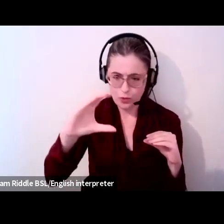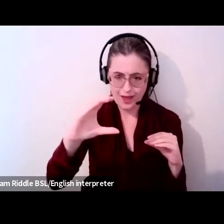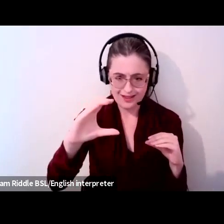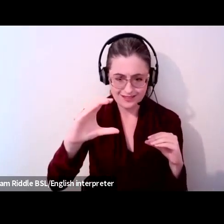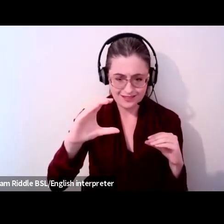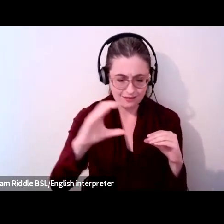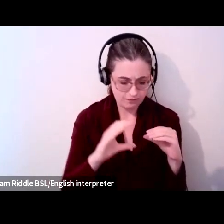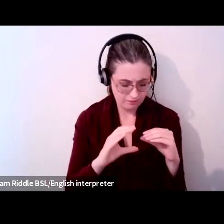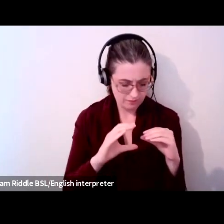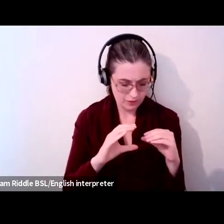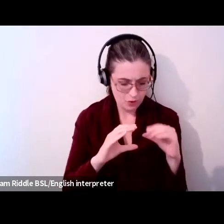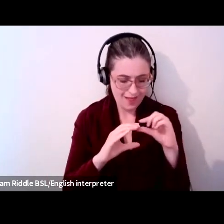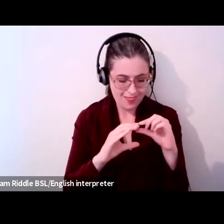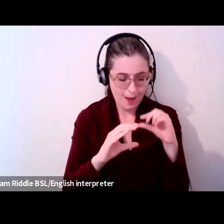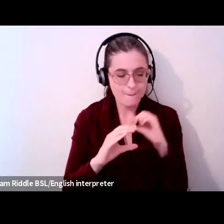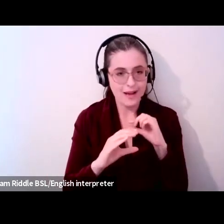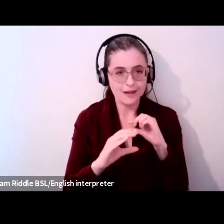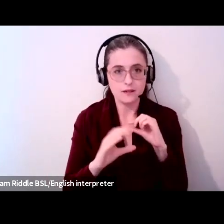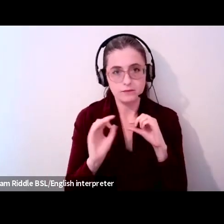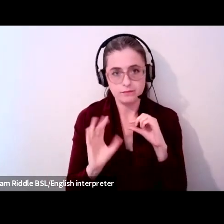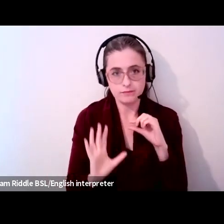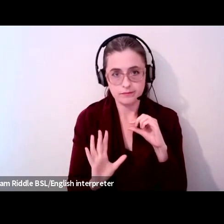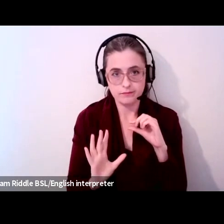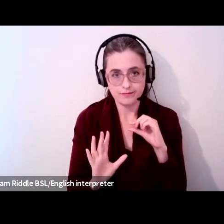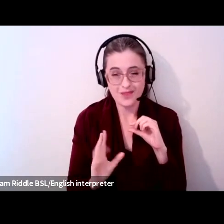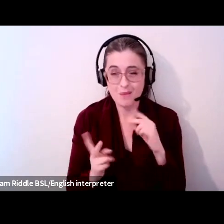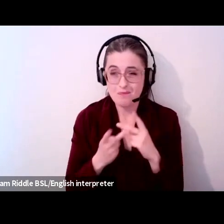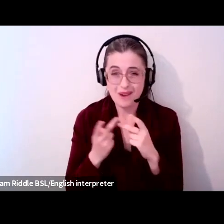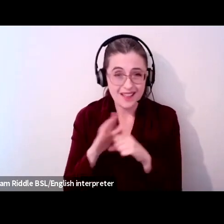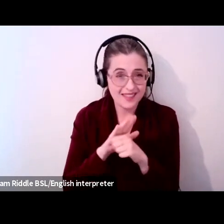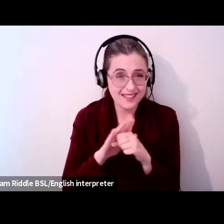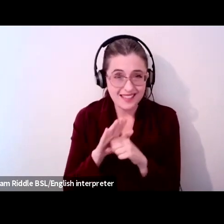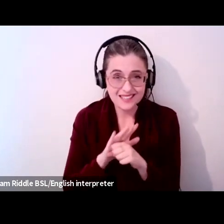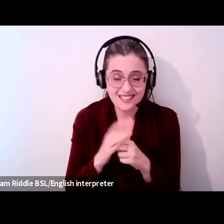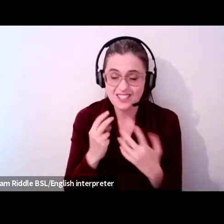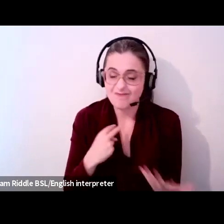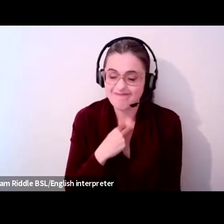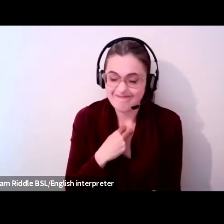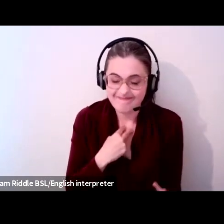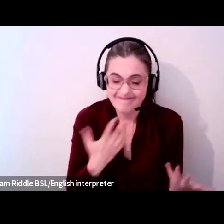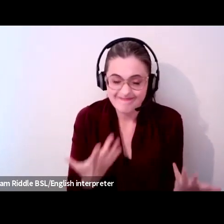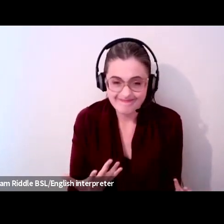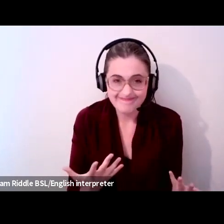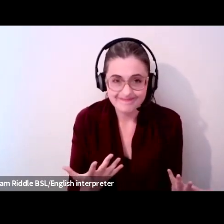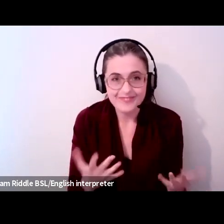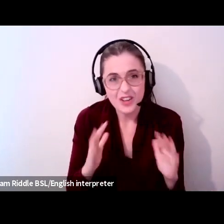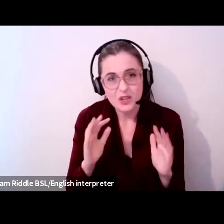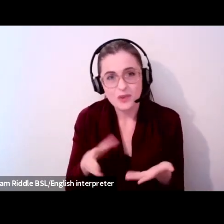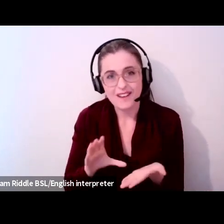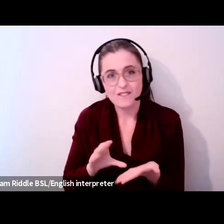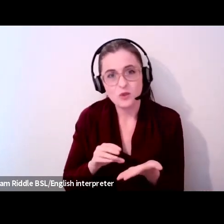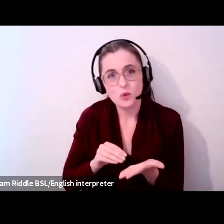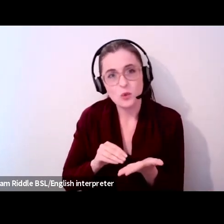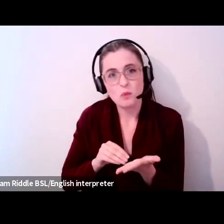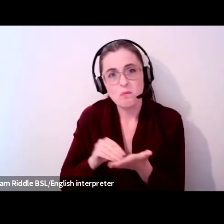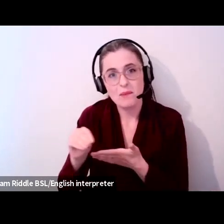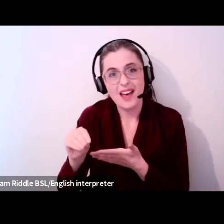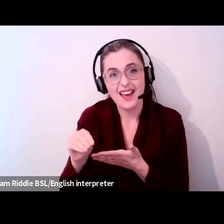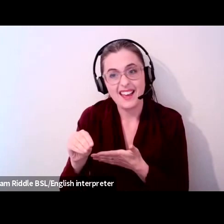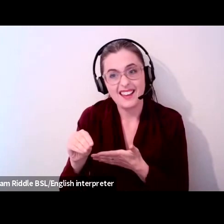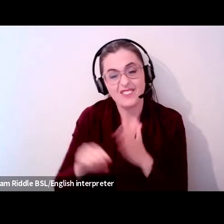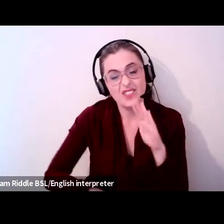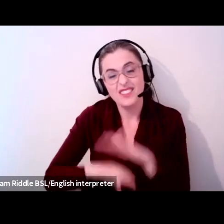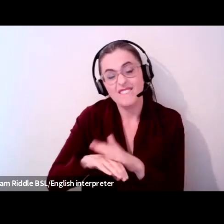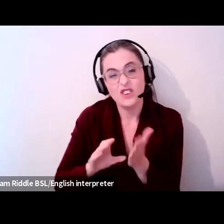But in all other cases, unfortunately, you'd have to pay the